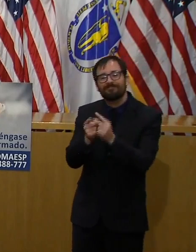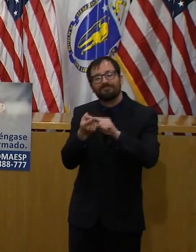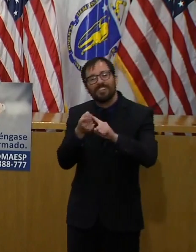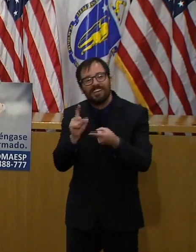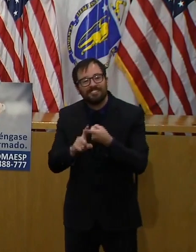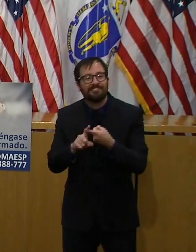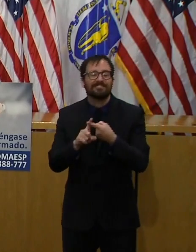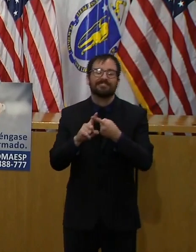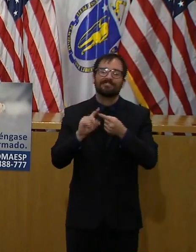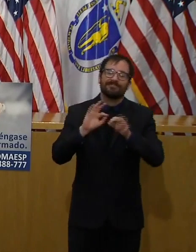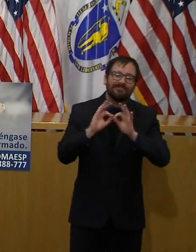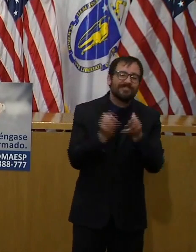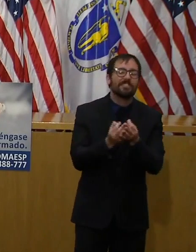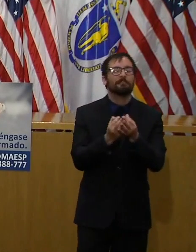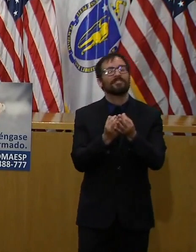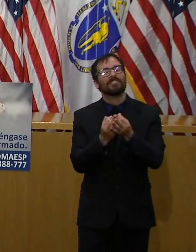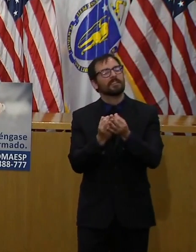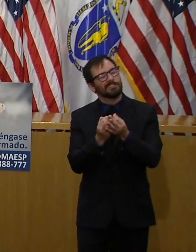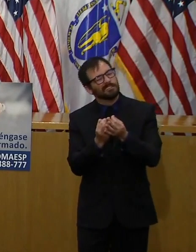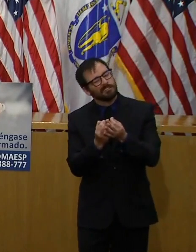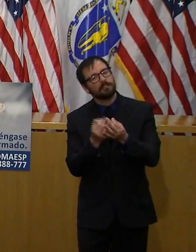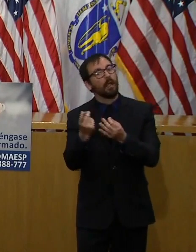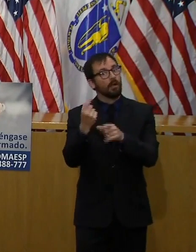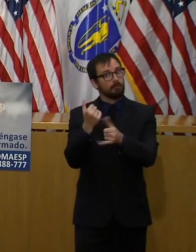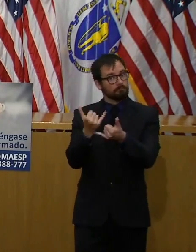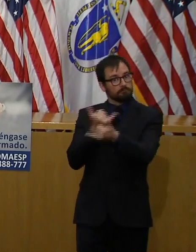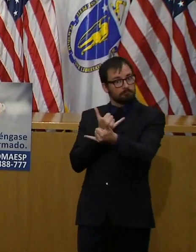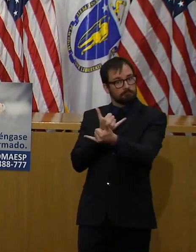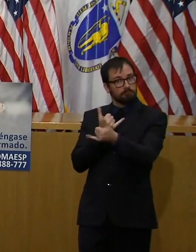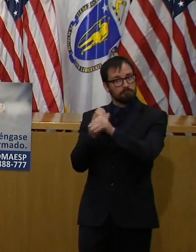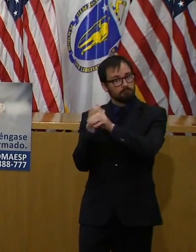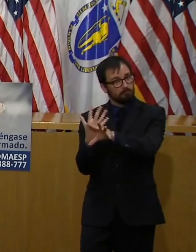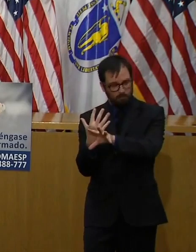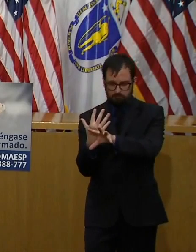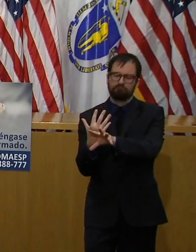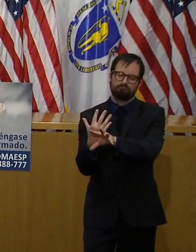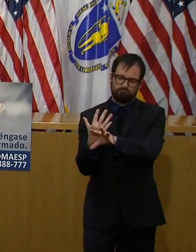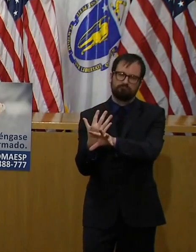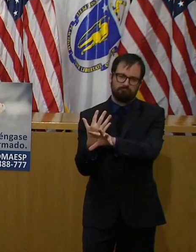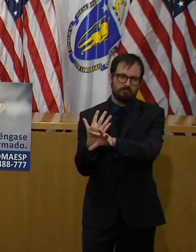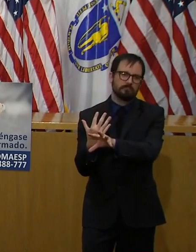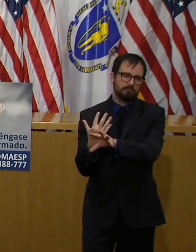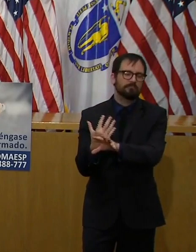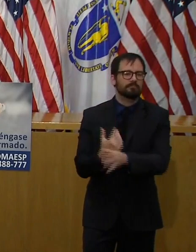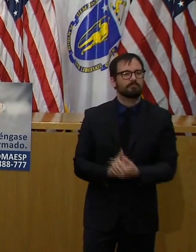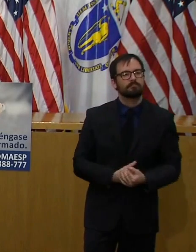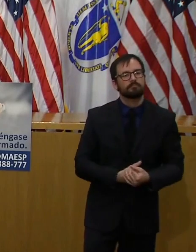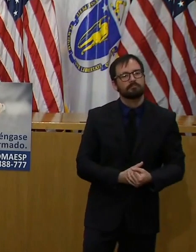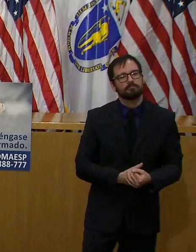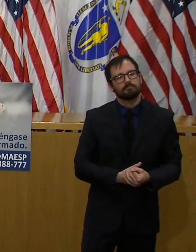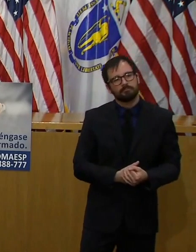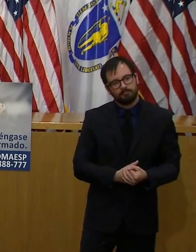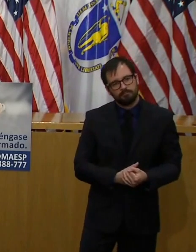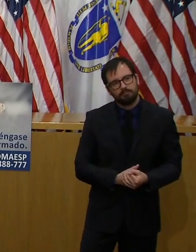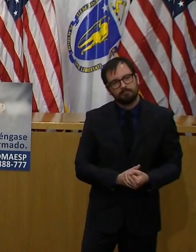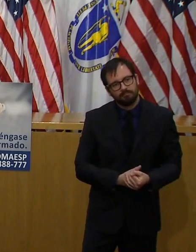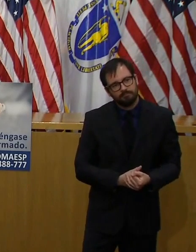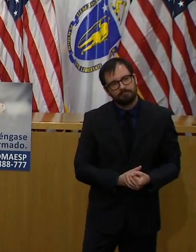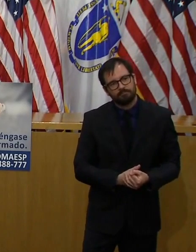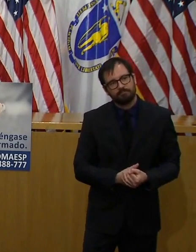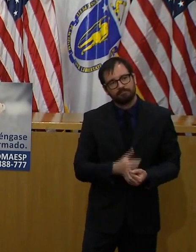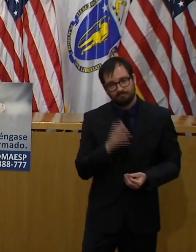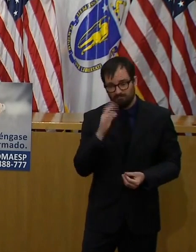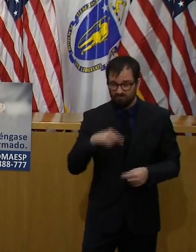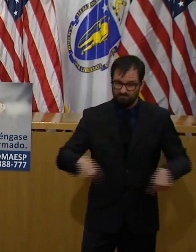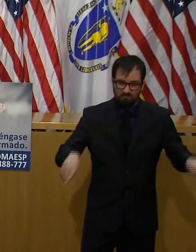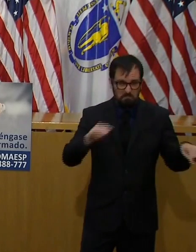help, reach out. And remember that this is Massachusetts, and one way or another, we will get through it. We are resilient, and when we